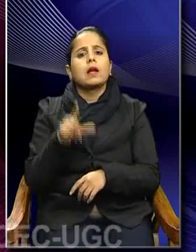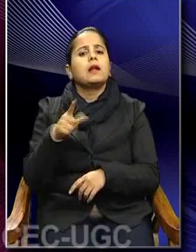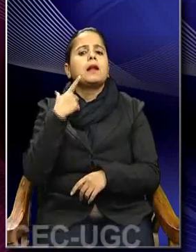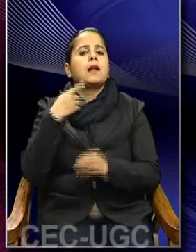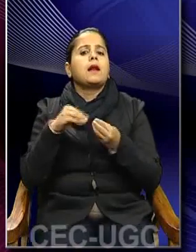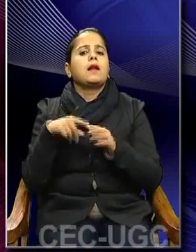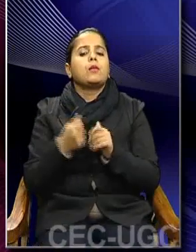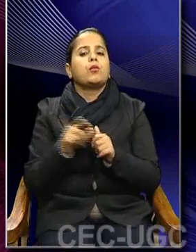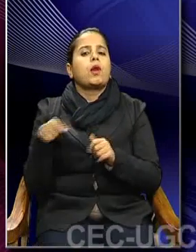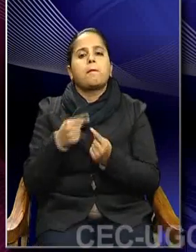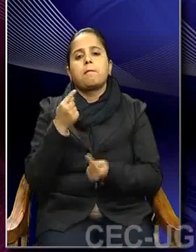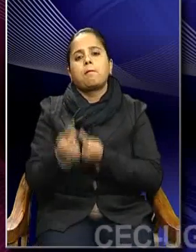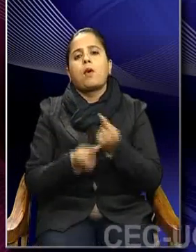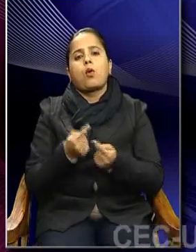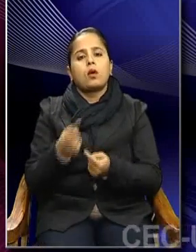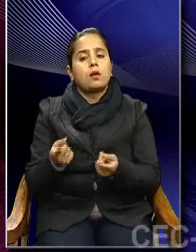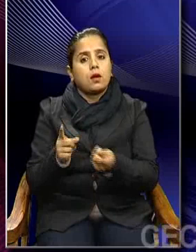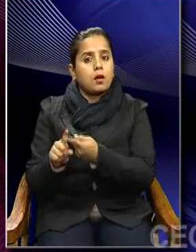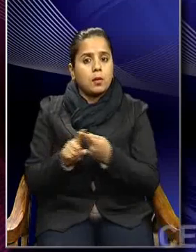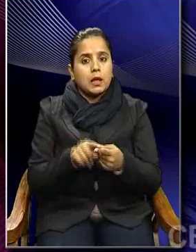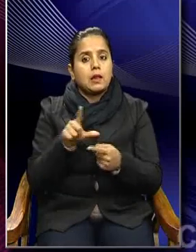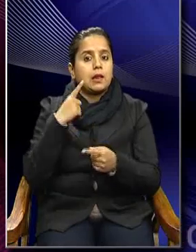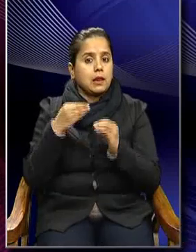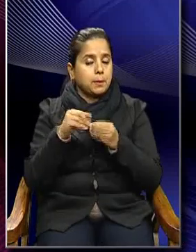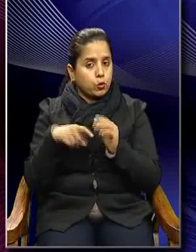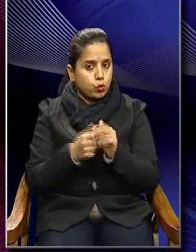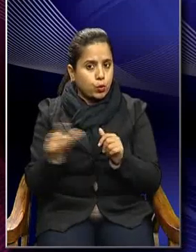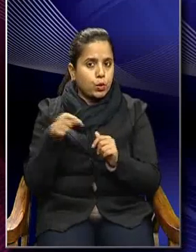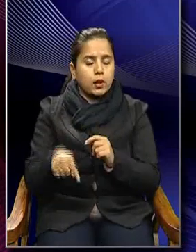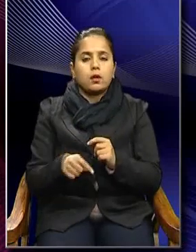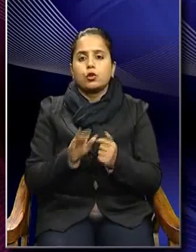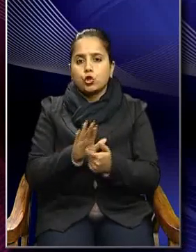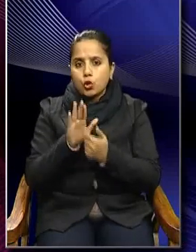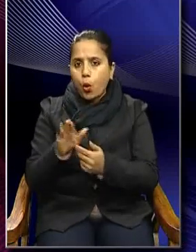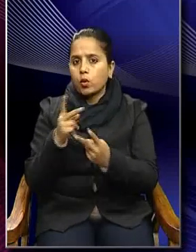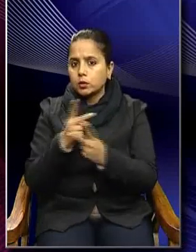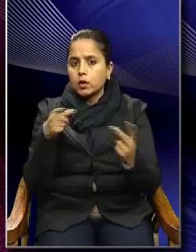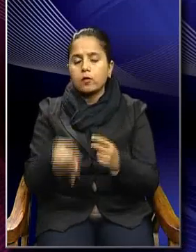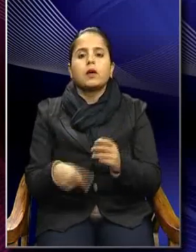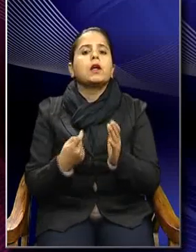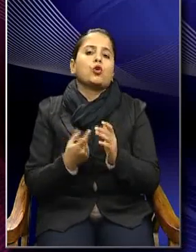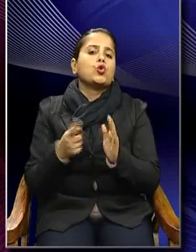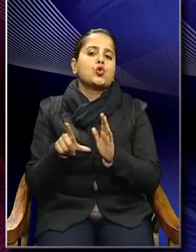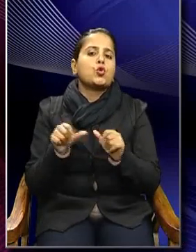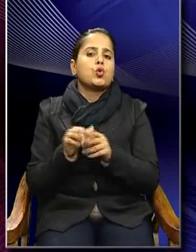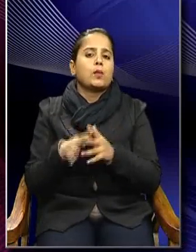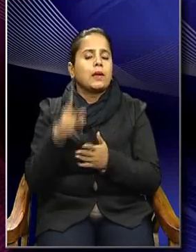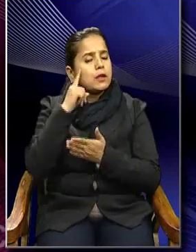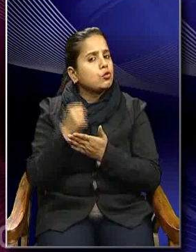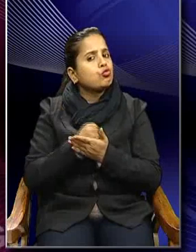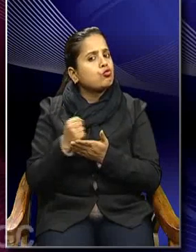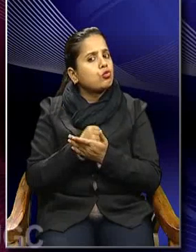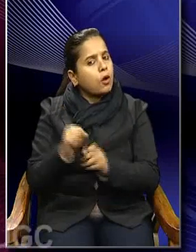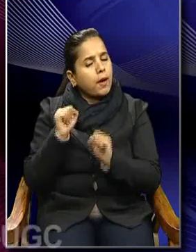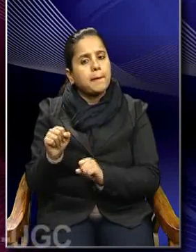liberal politics regime, which is a liberal democratic representative politics kind of a regime, and it tried